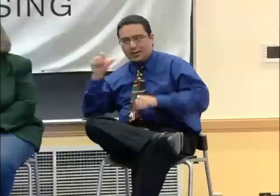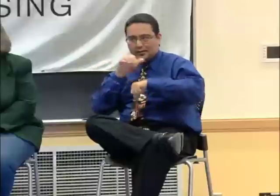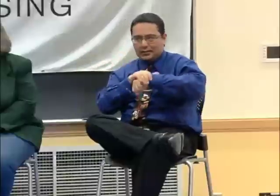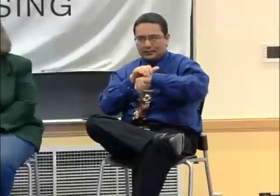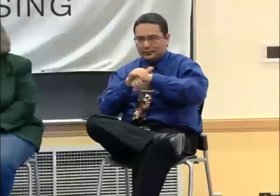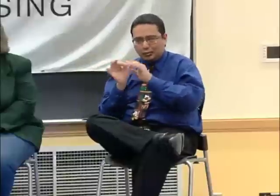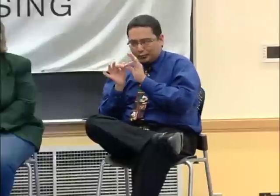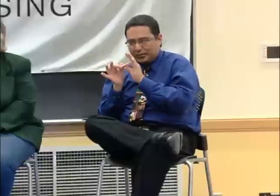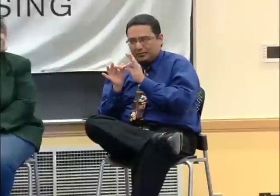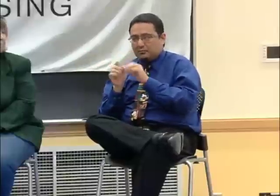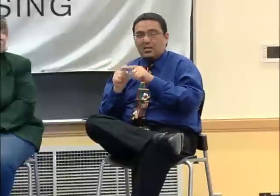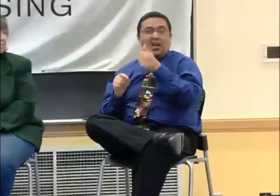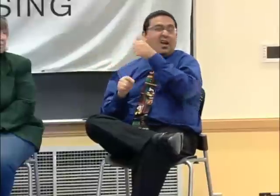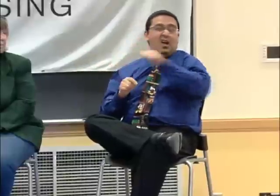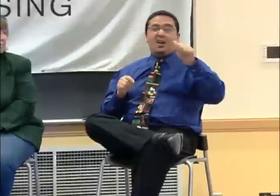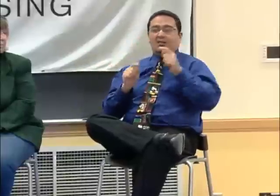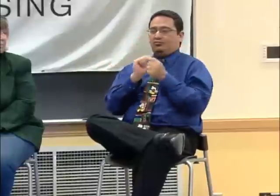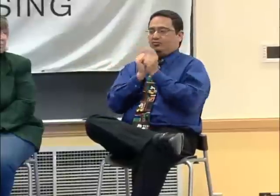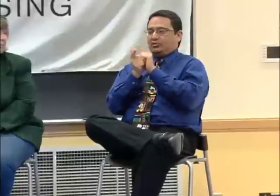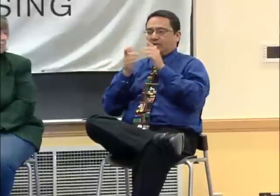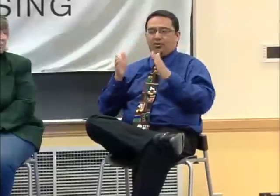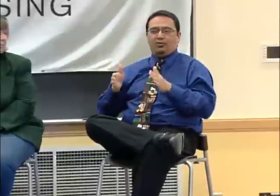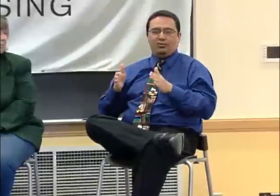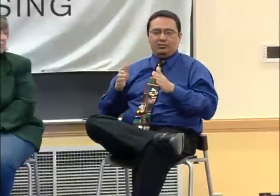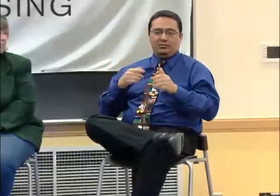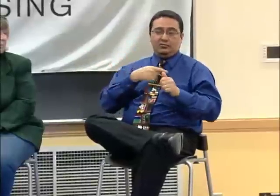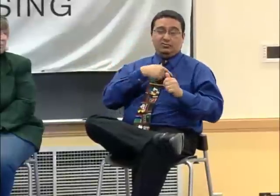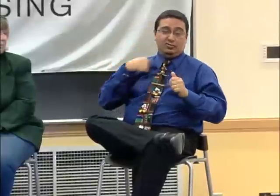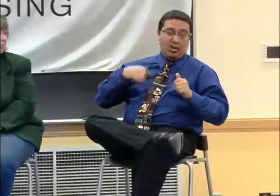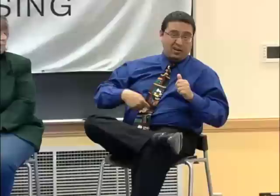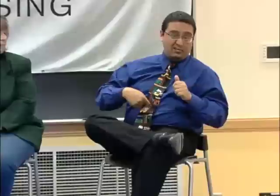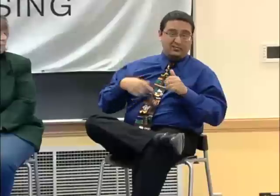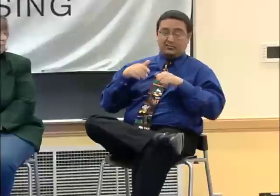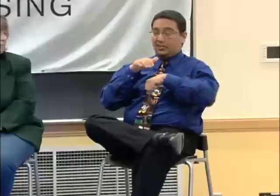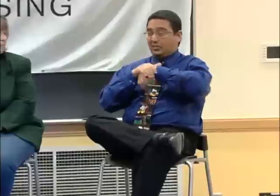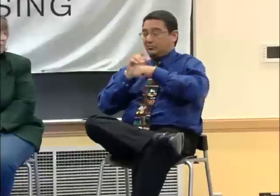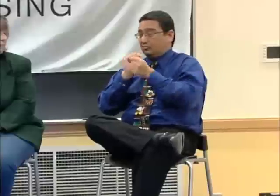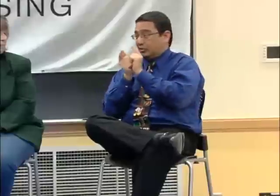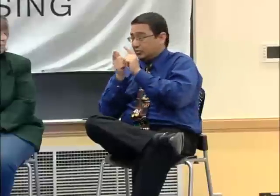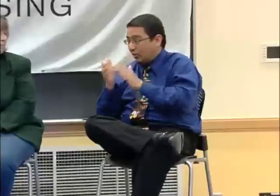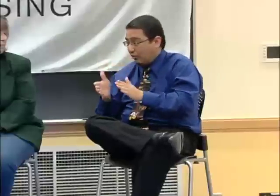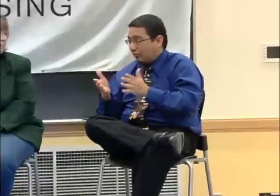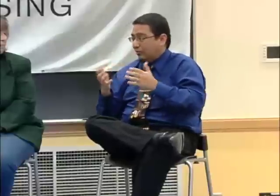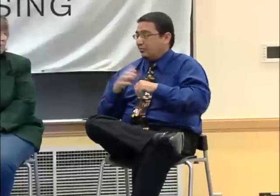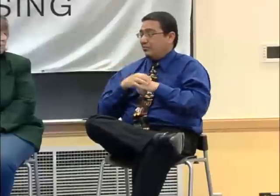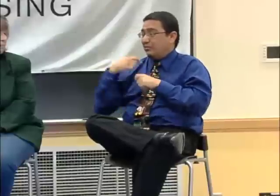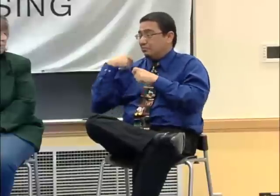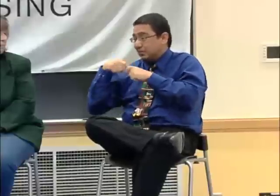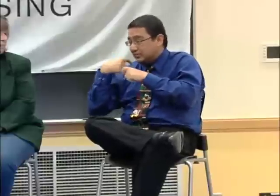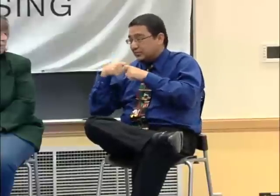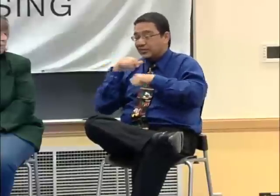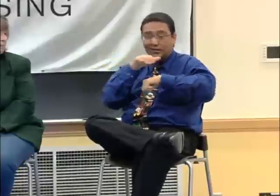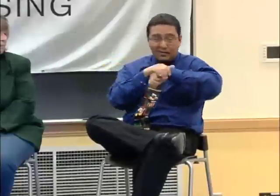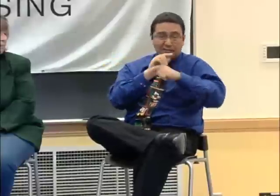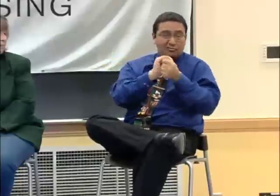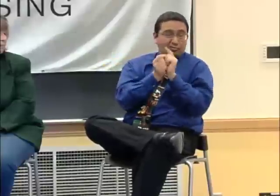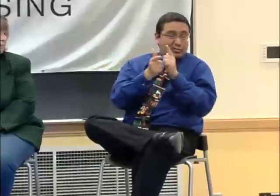generationally. It's not just interpreting into English. It's not just being a translator, going from English, translating into Chinese, going